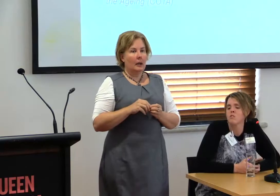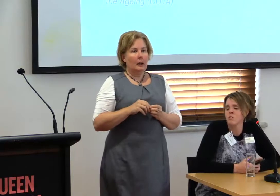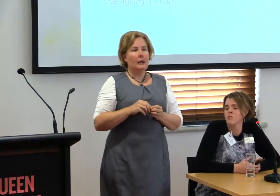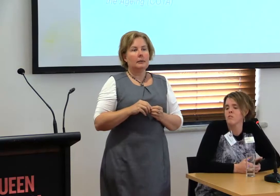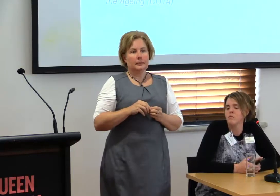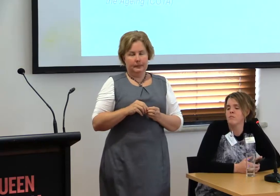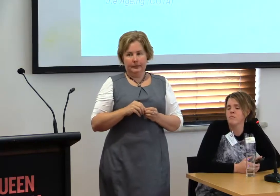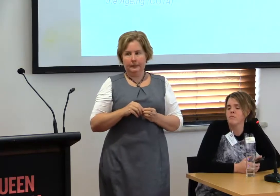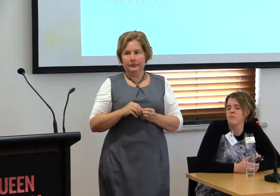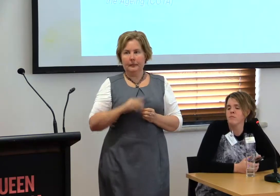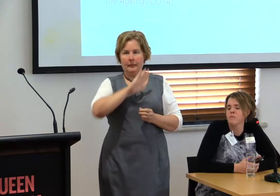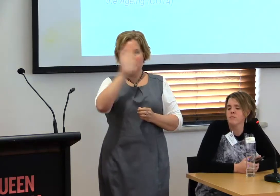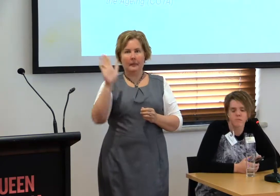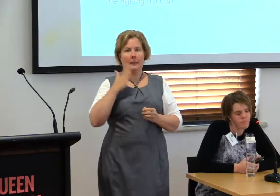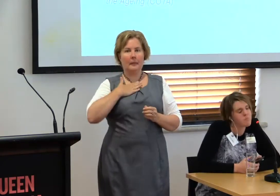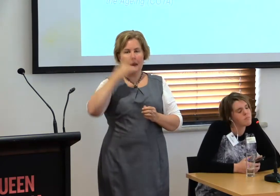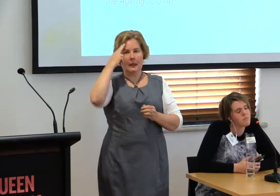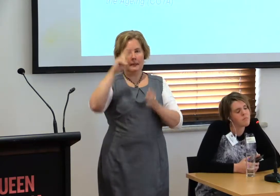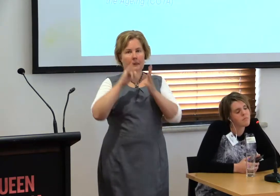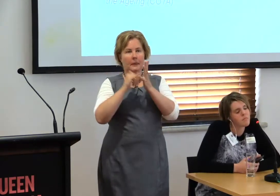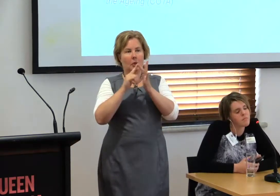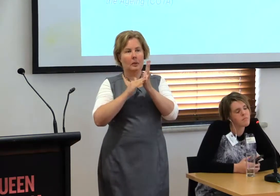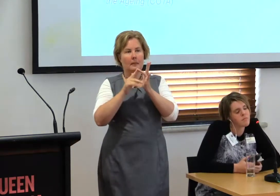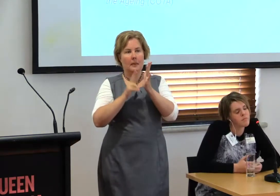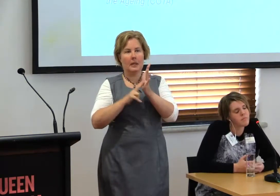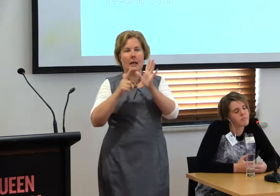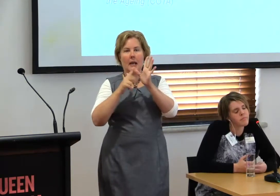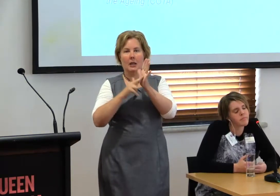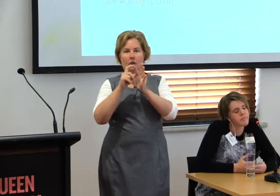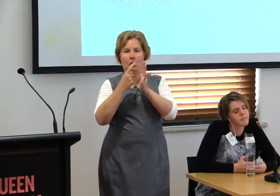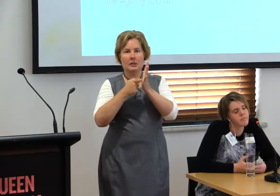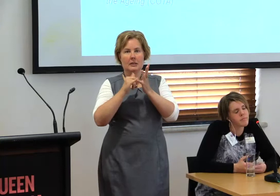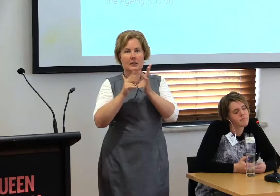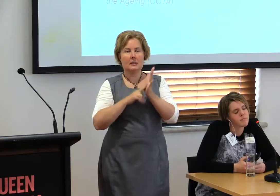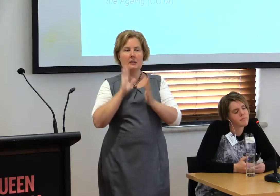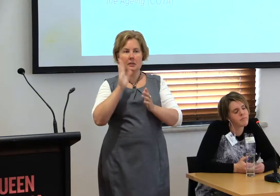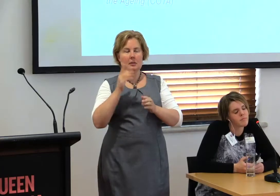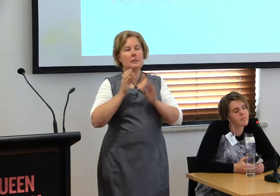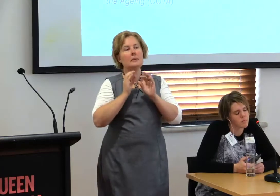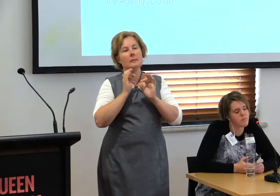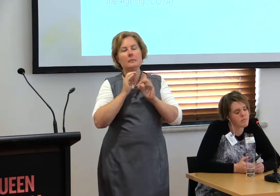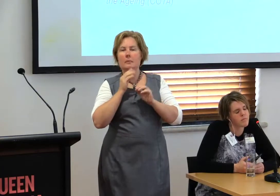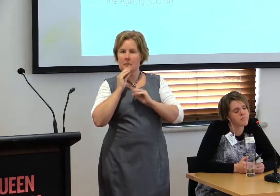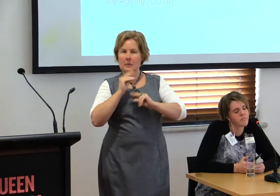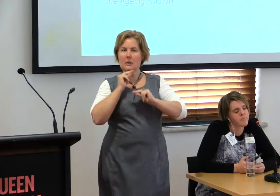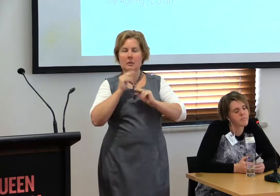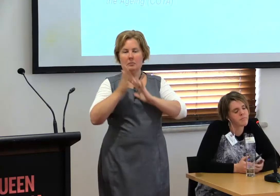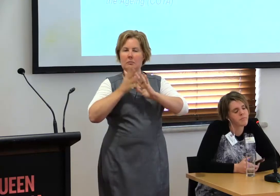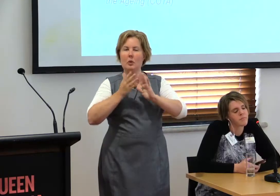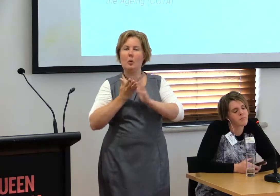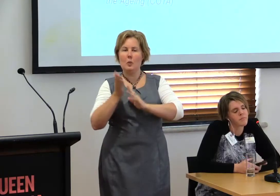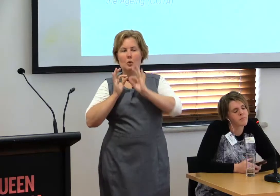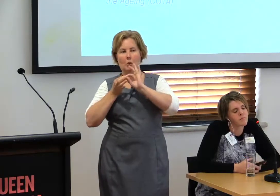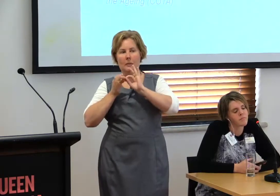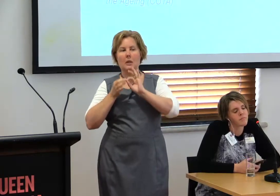Hi there, my name is Simon Anderson, speaking through an interpreter. I'm from Deaf Victoria, and I think